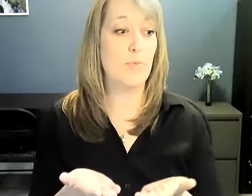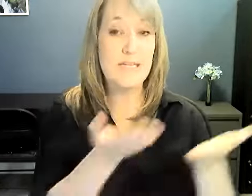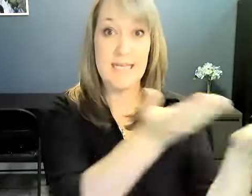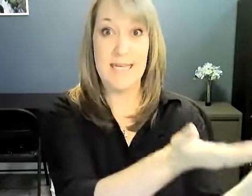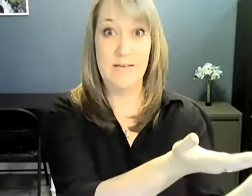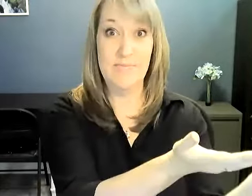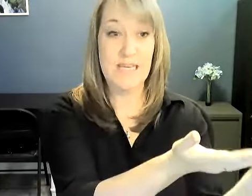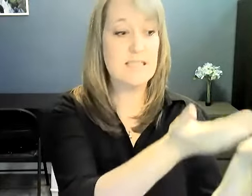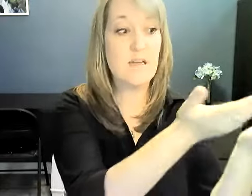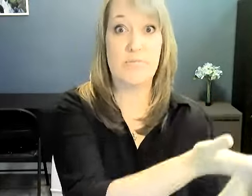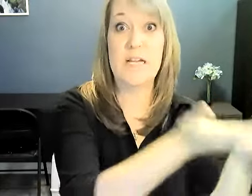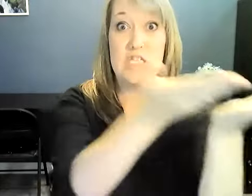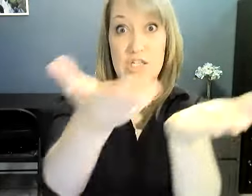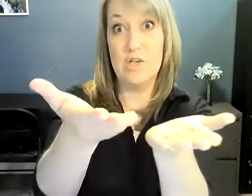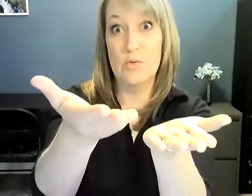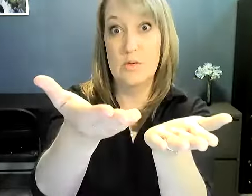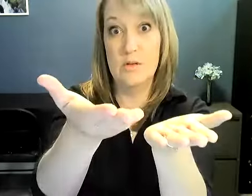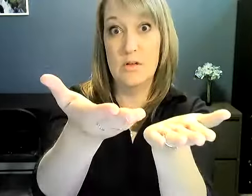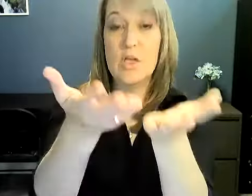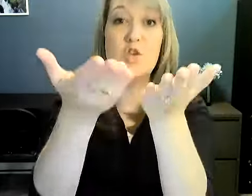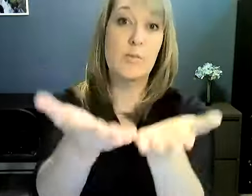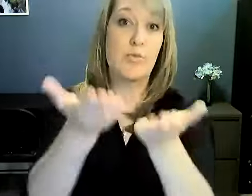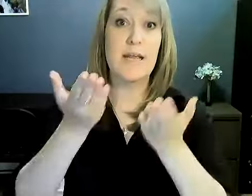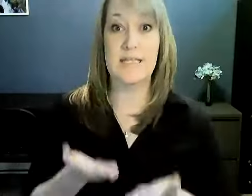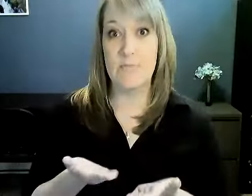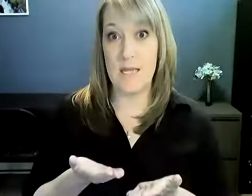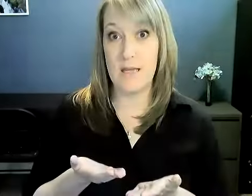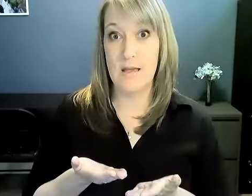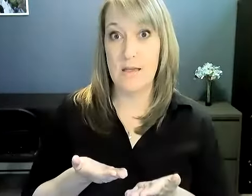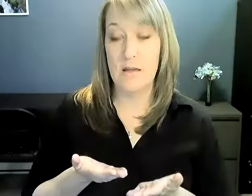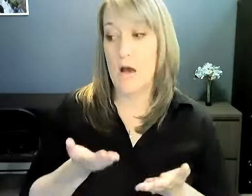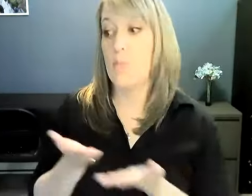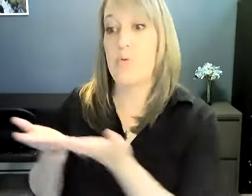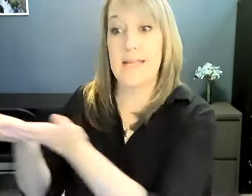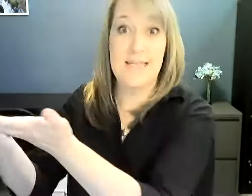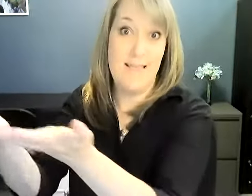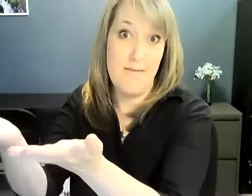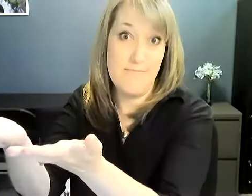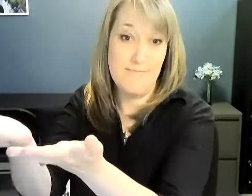to him, he's going to bring it to you. You can bring it to me. I'll bring it to them.